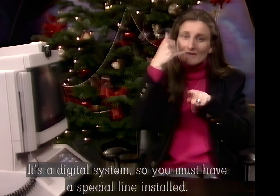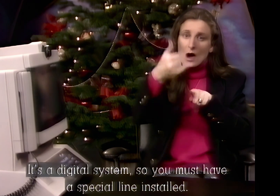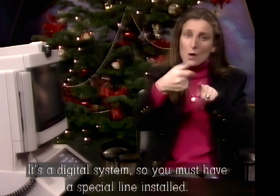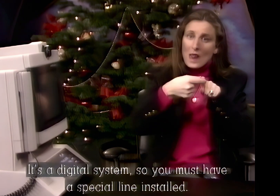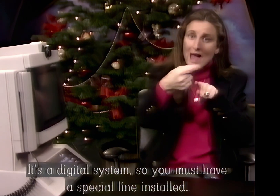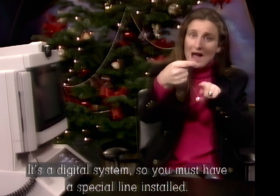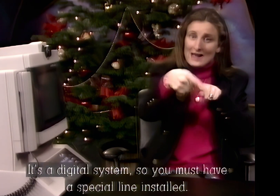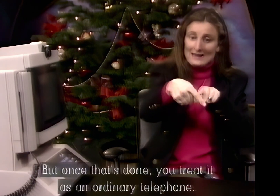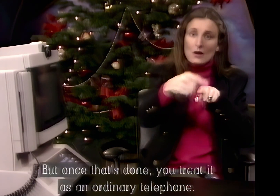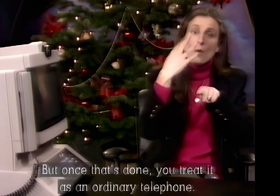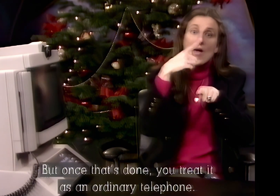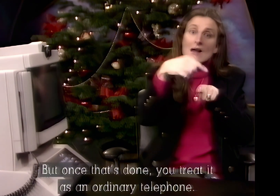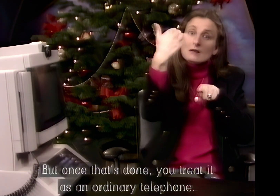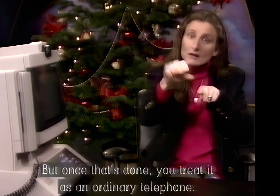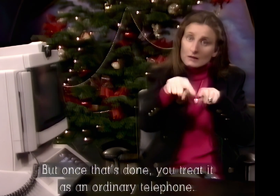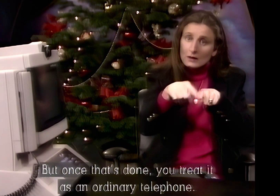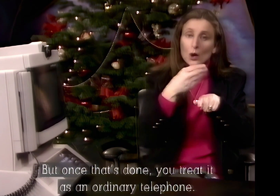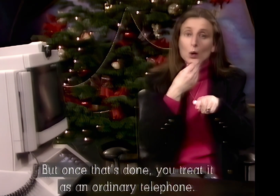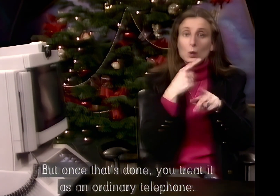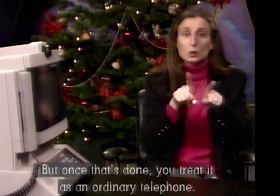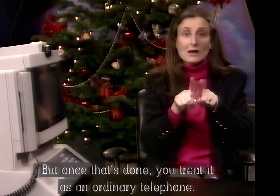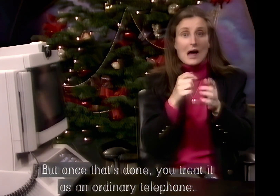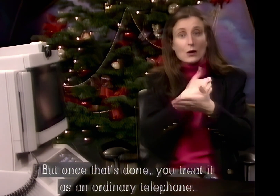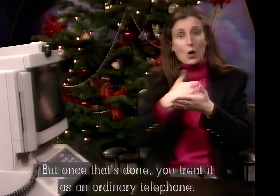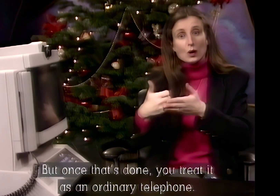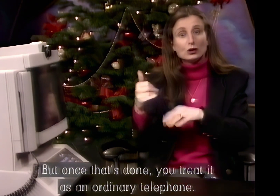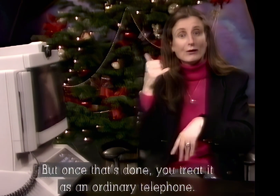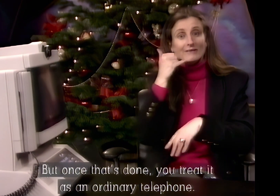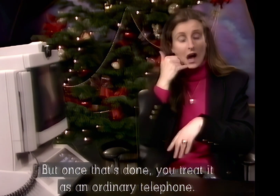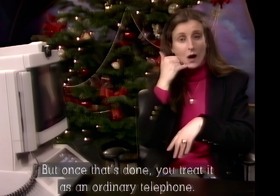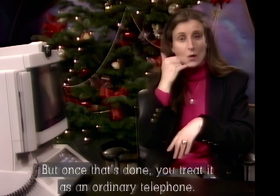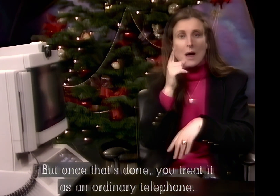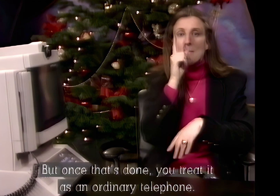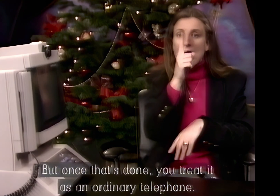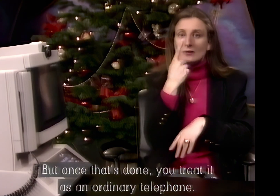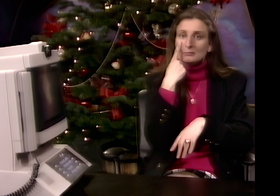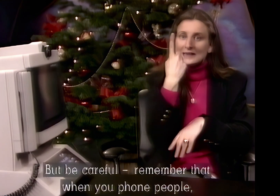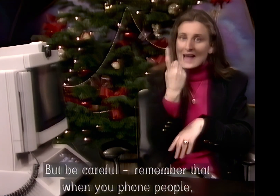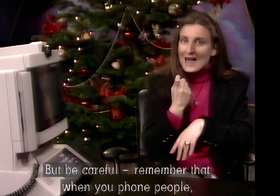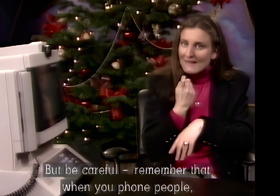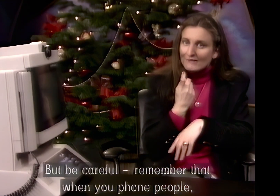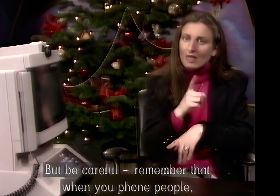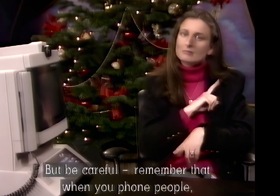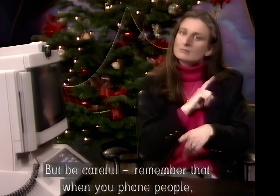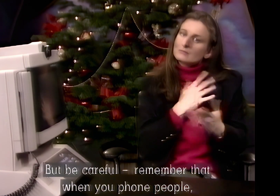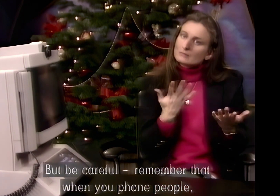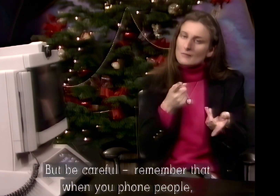installed. But once that's done, you treat it as an ordinary telephone. But of course, be careful. You have